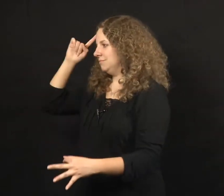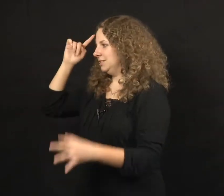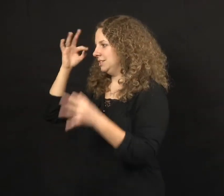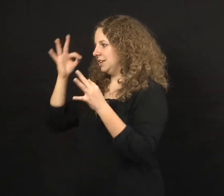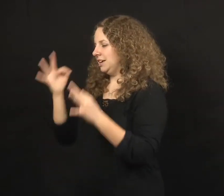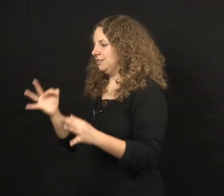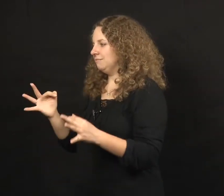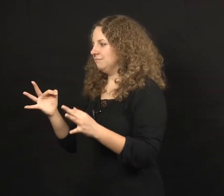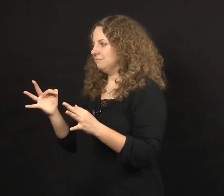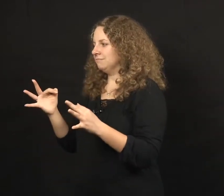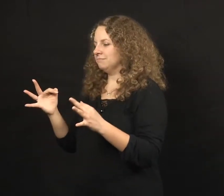Decide.